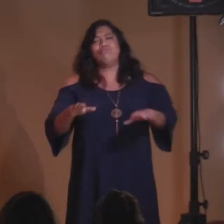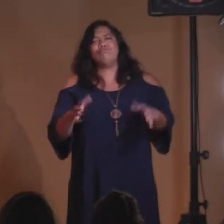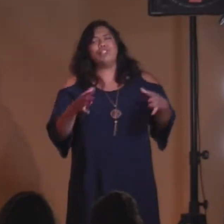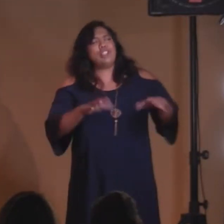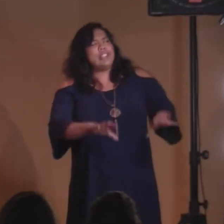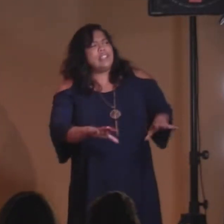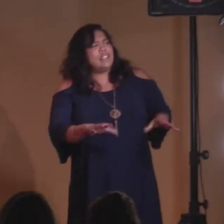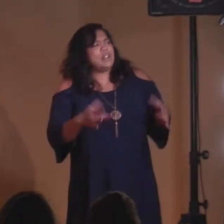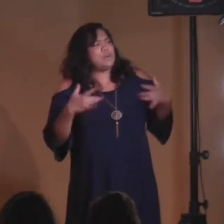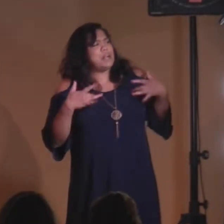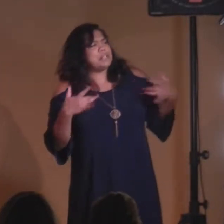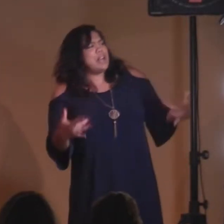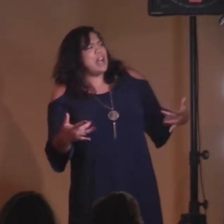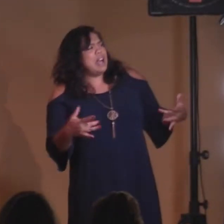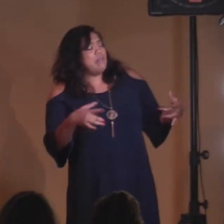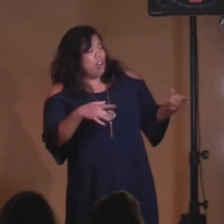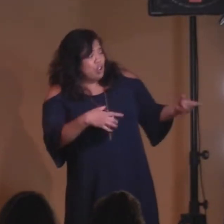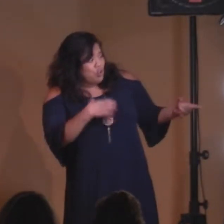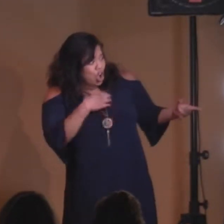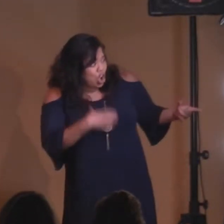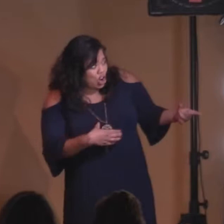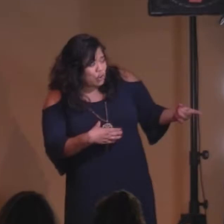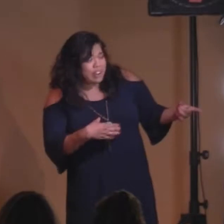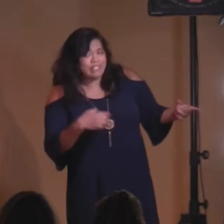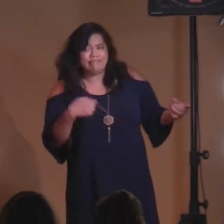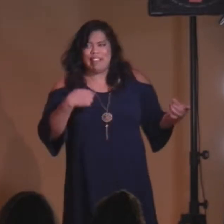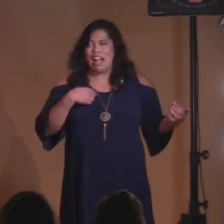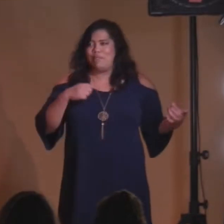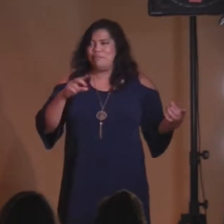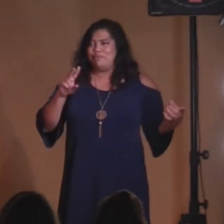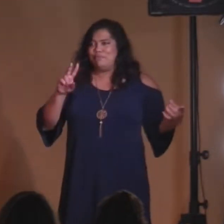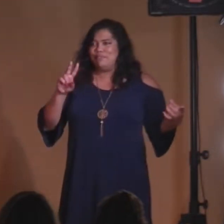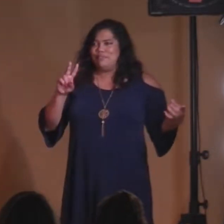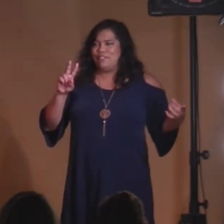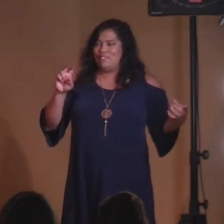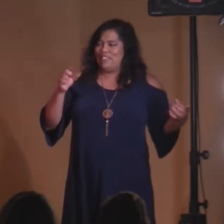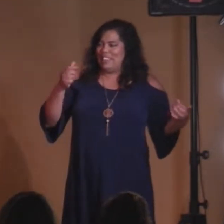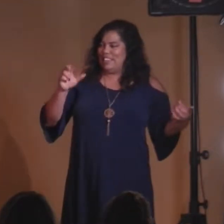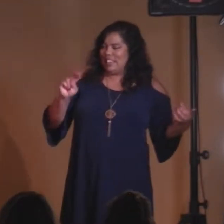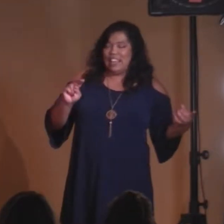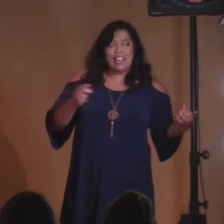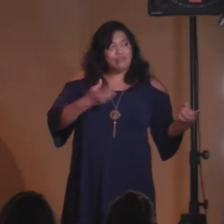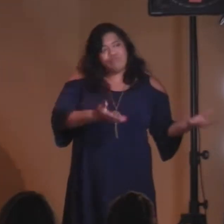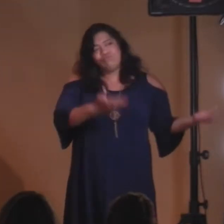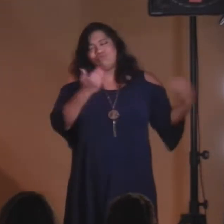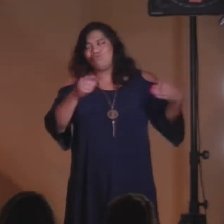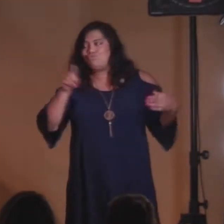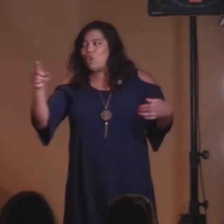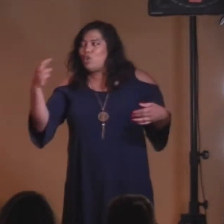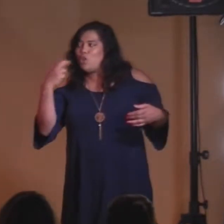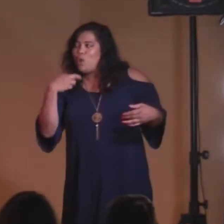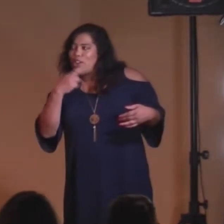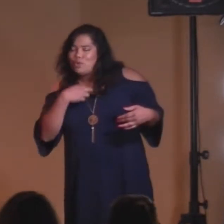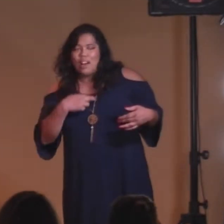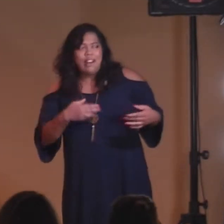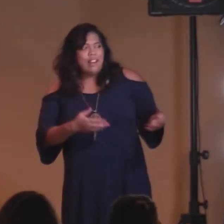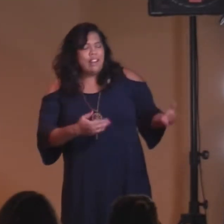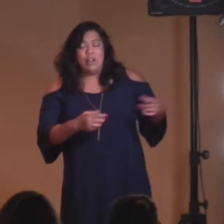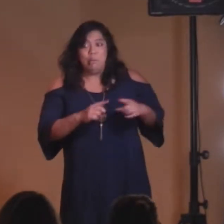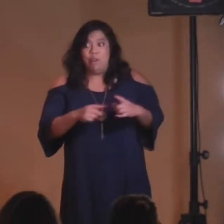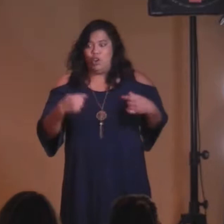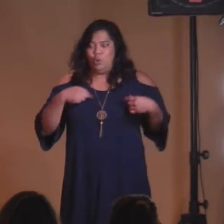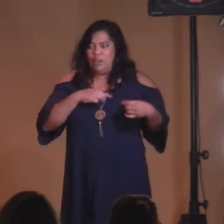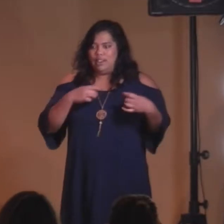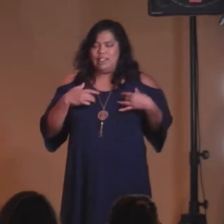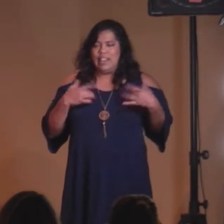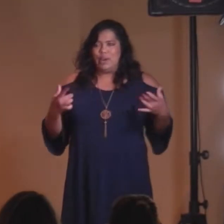What's the problem? You hungry? I'm vegan. Let me take you to my favorite joint. Come on. Like, there's a certain thing that says,